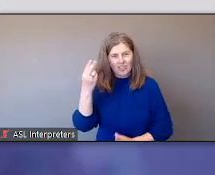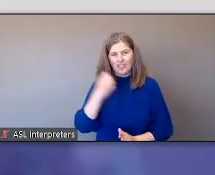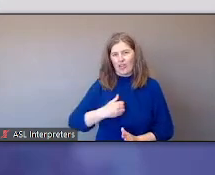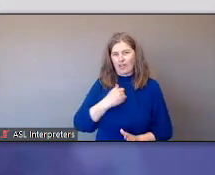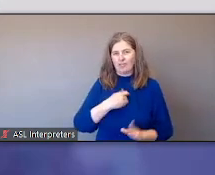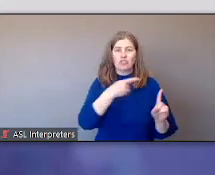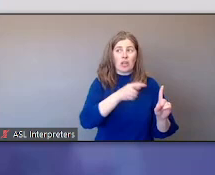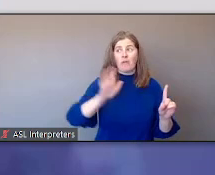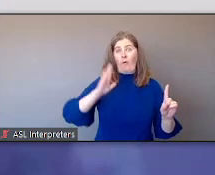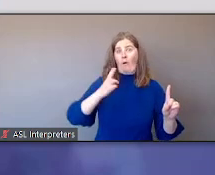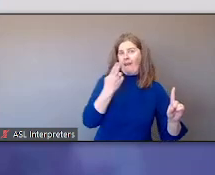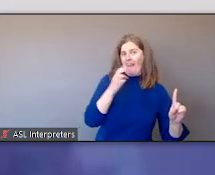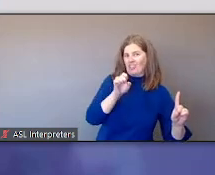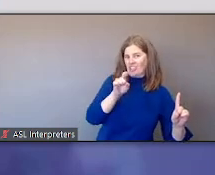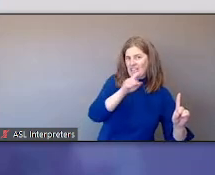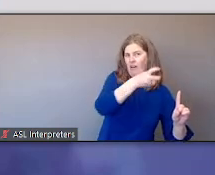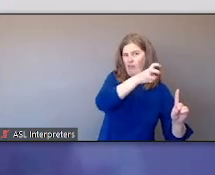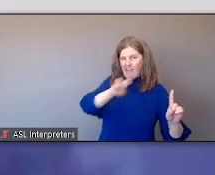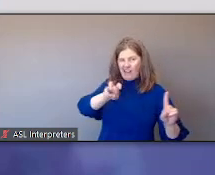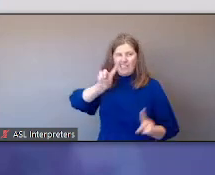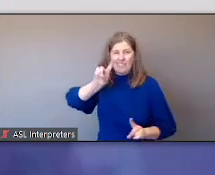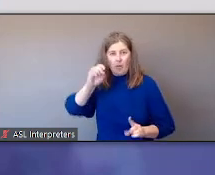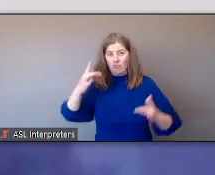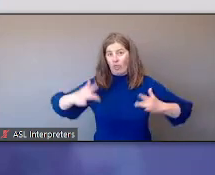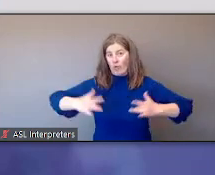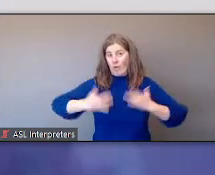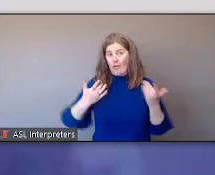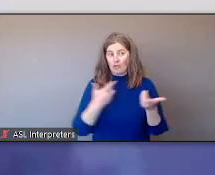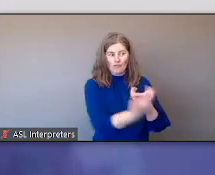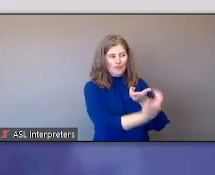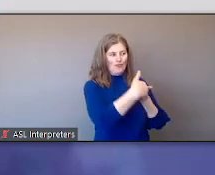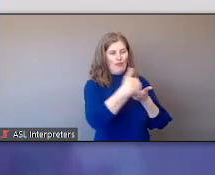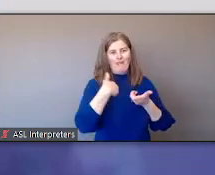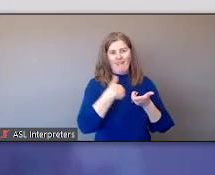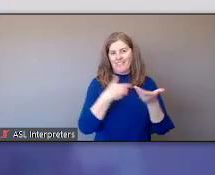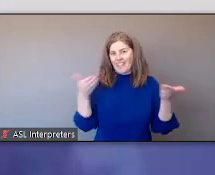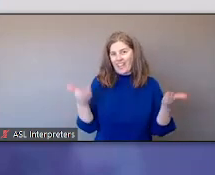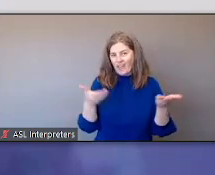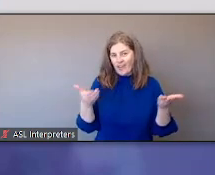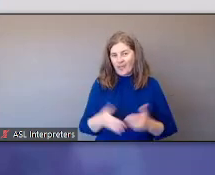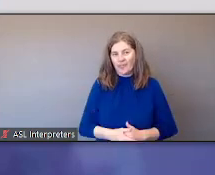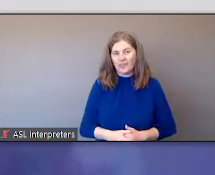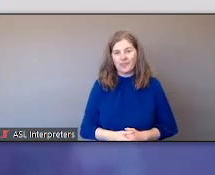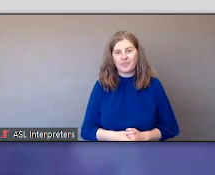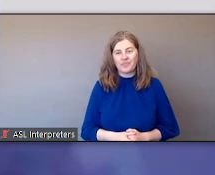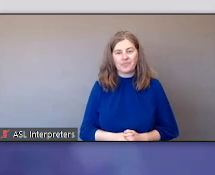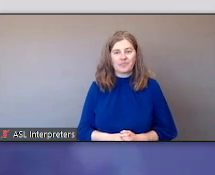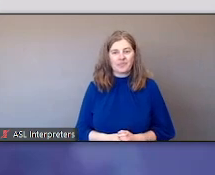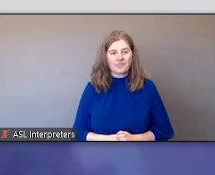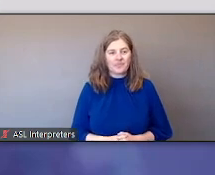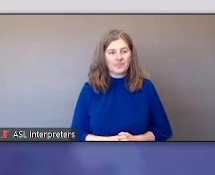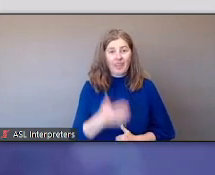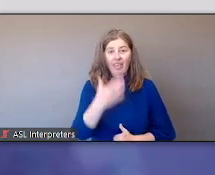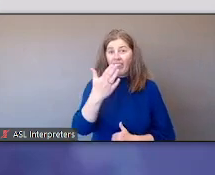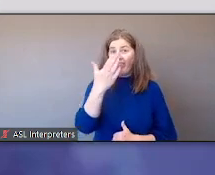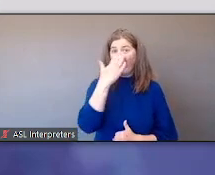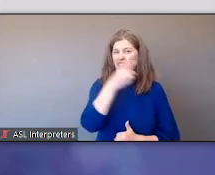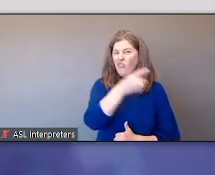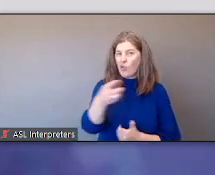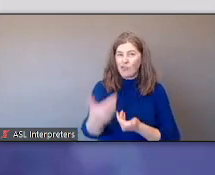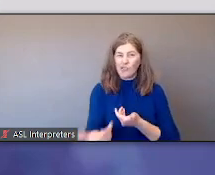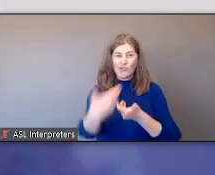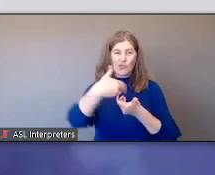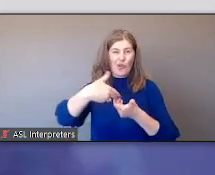at HSD. Now she's at DOH. We're delighted to have her here. And thanks for all of you joining us